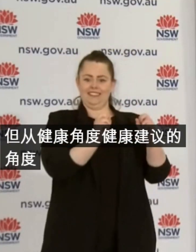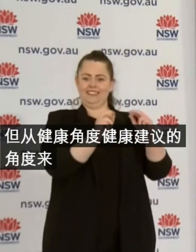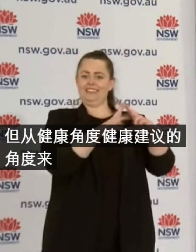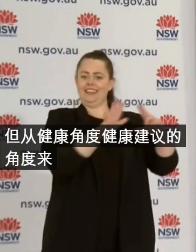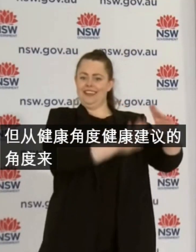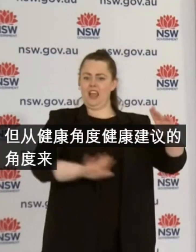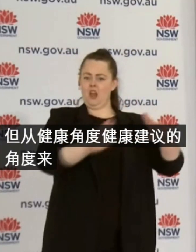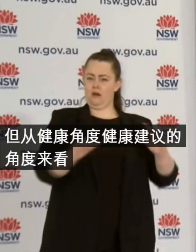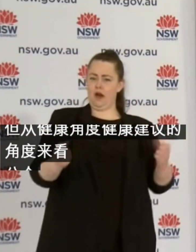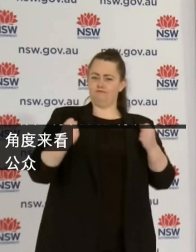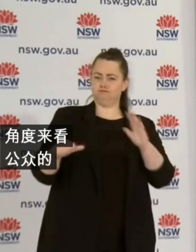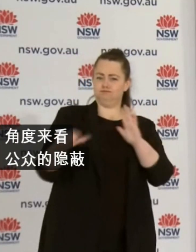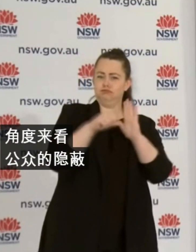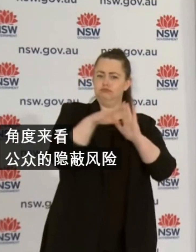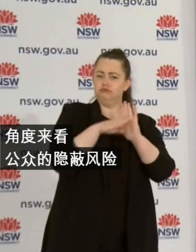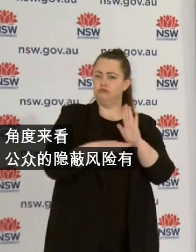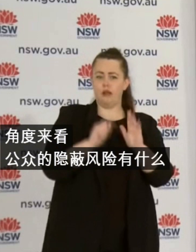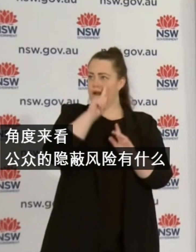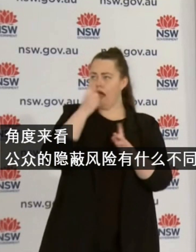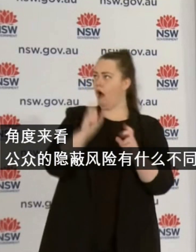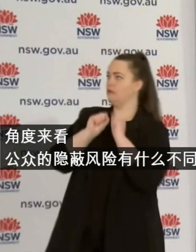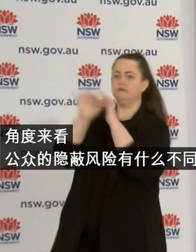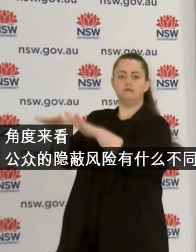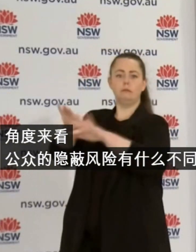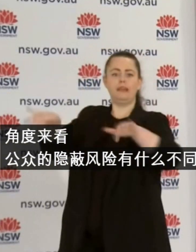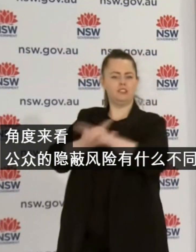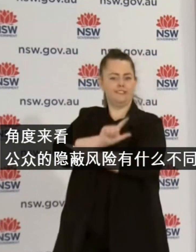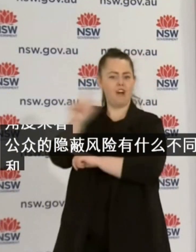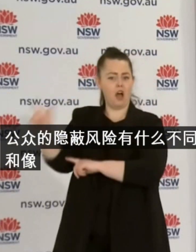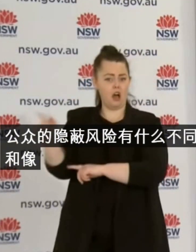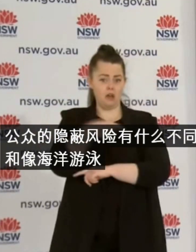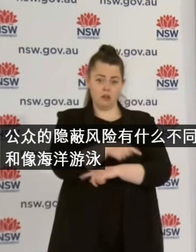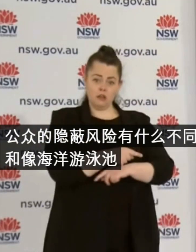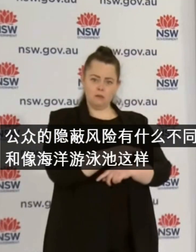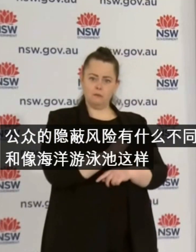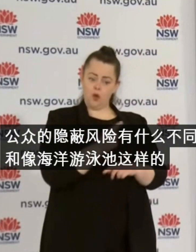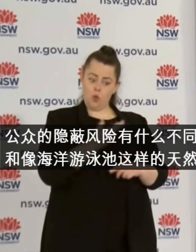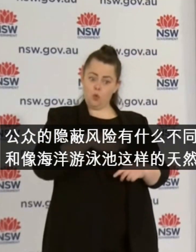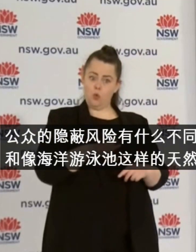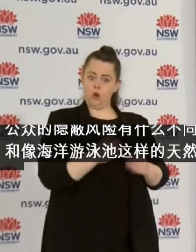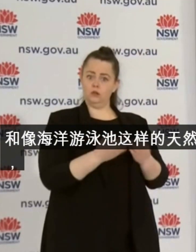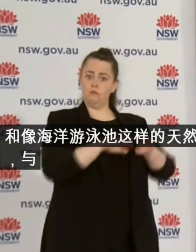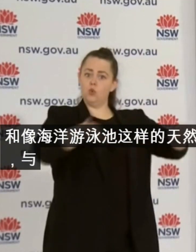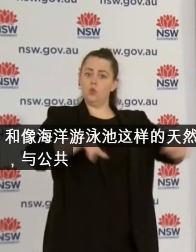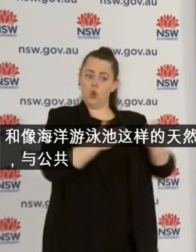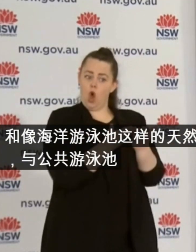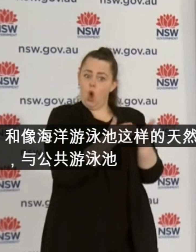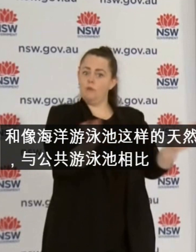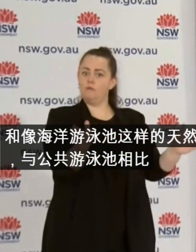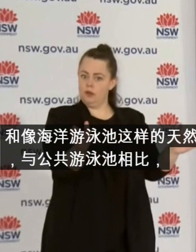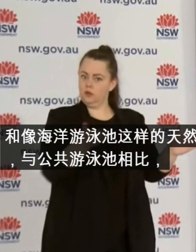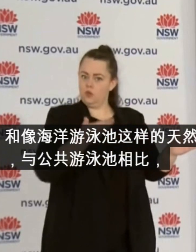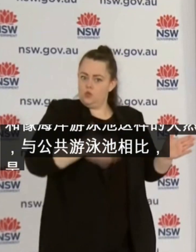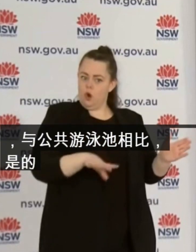perspective, is there any difference in COVID risk from a public pool and a natural swimming pool, like an ocean pool, compared